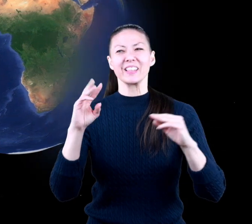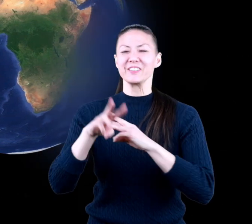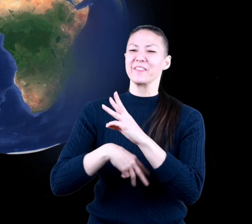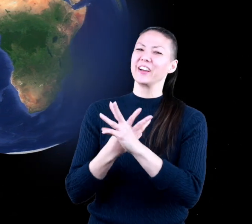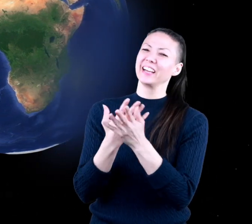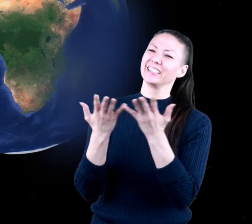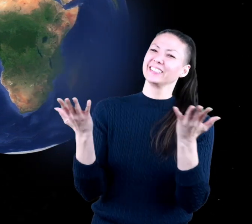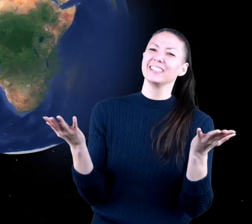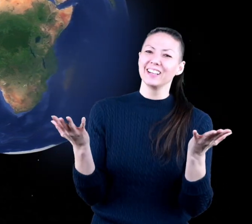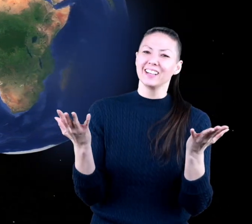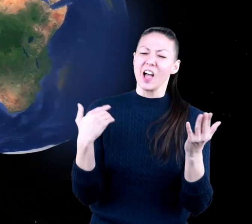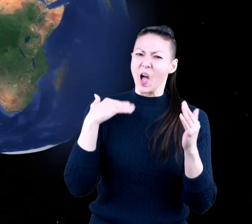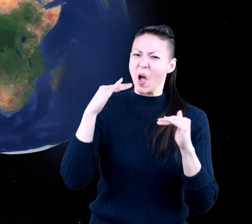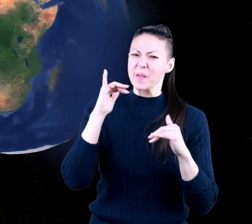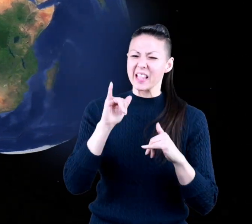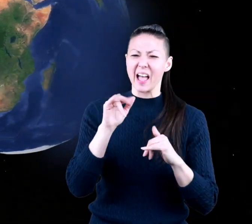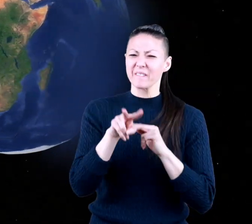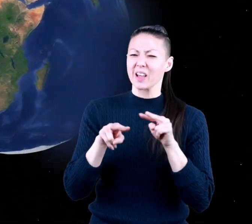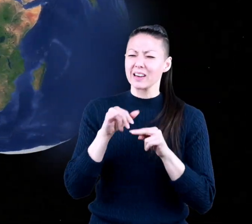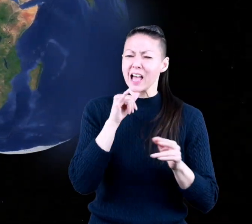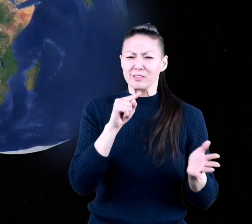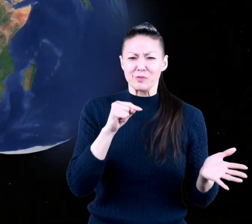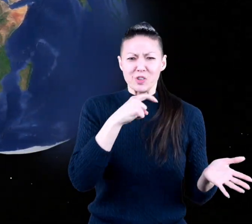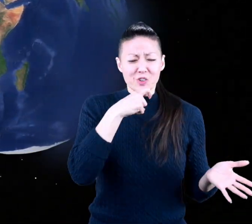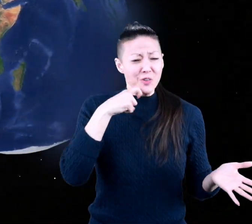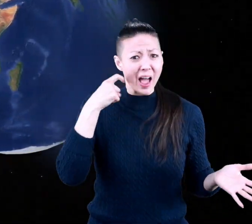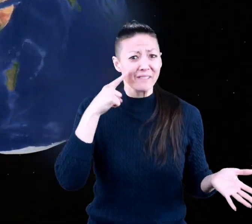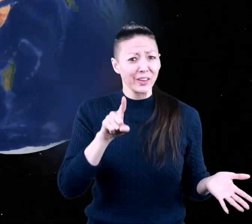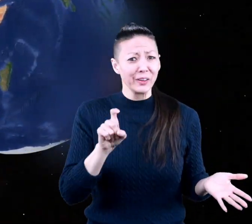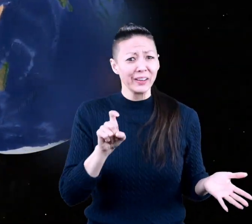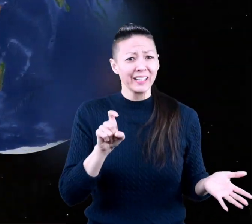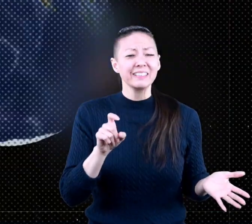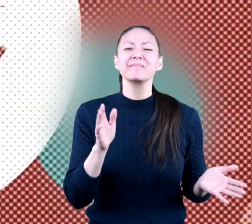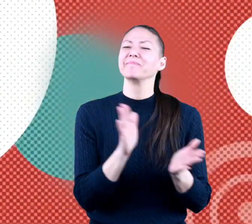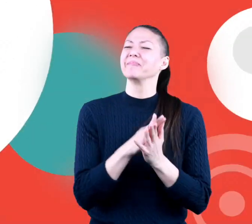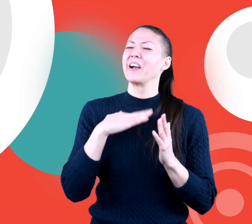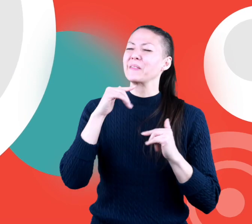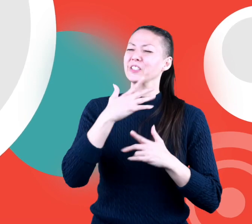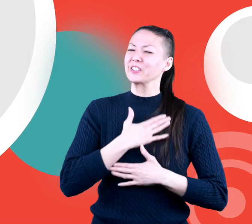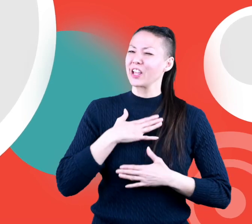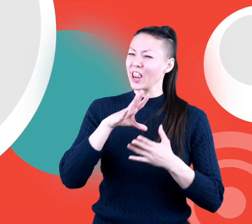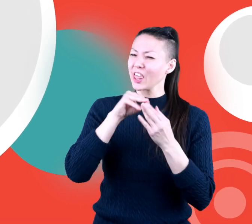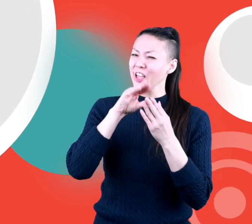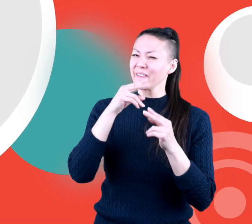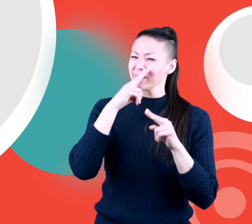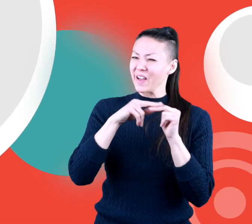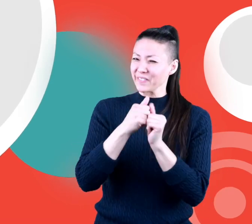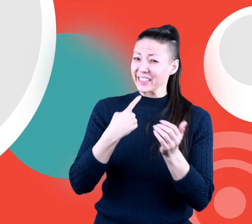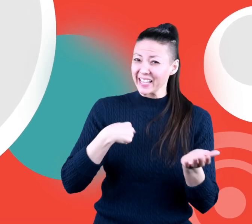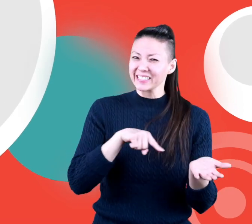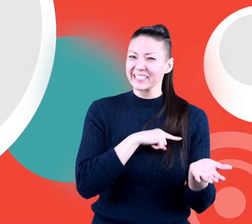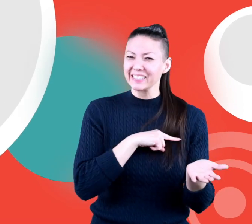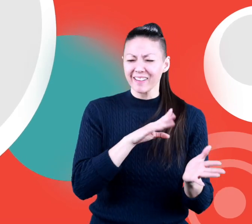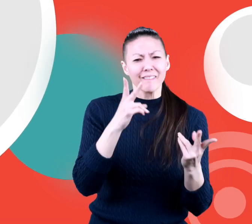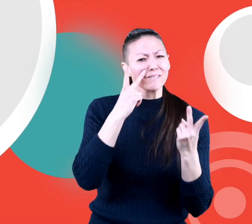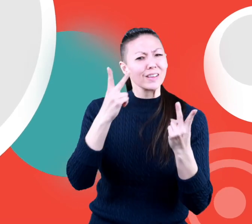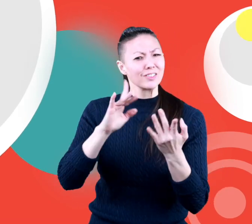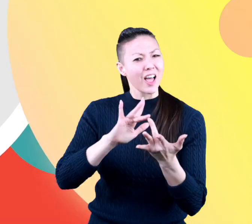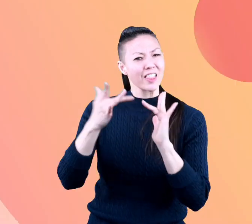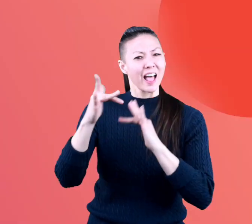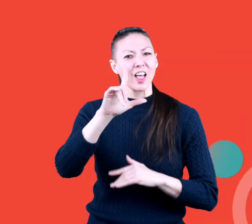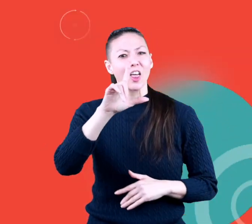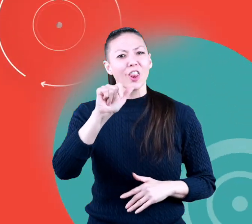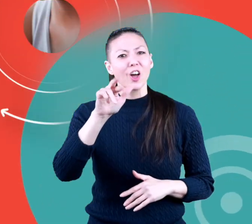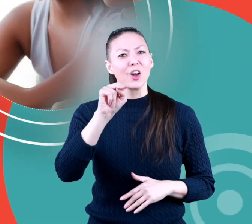deserts of the world. I hope this video wasn't too dry. Hope you had fun learning with us. Visit